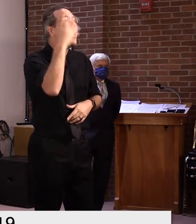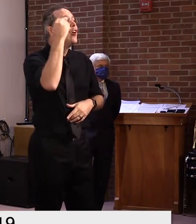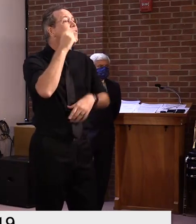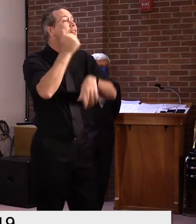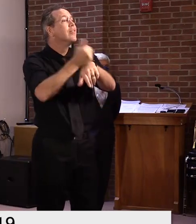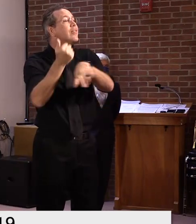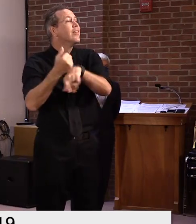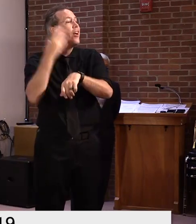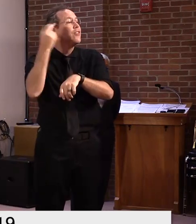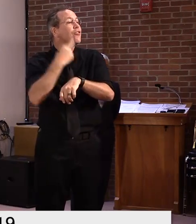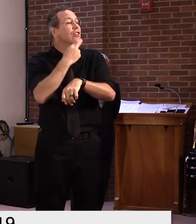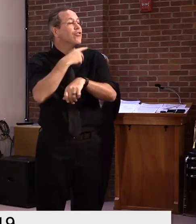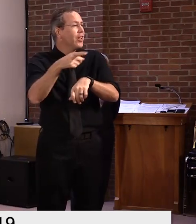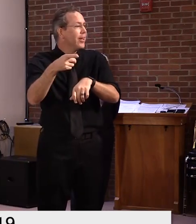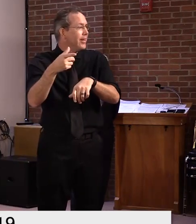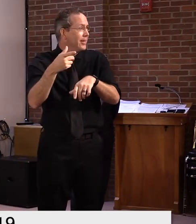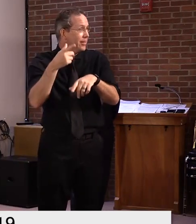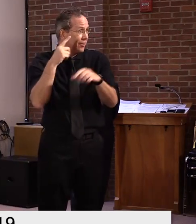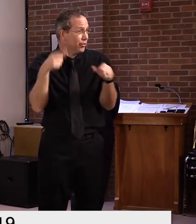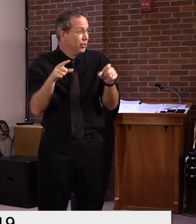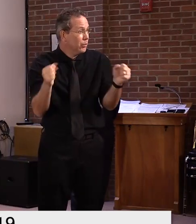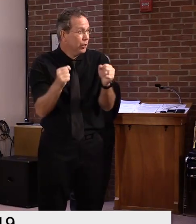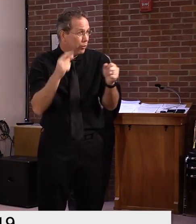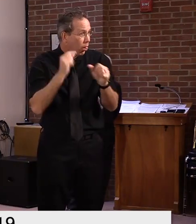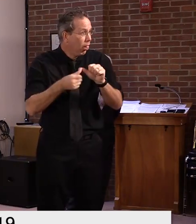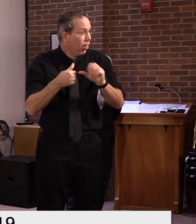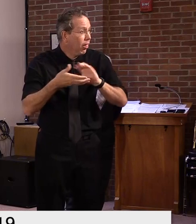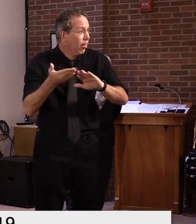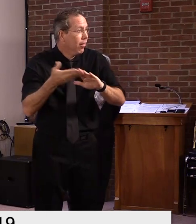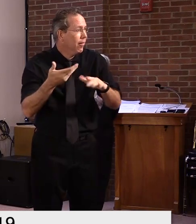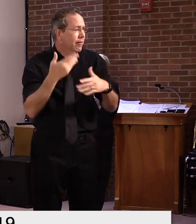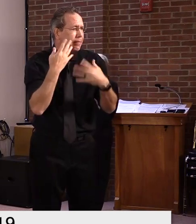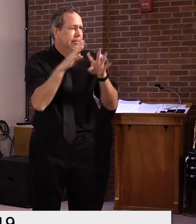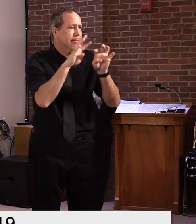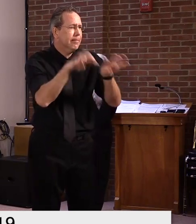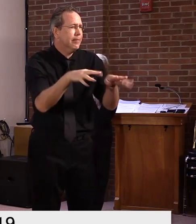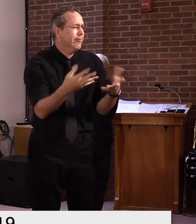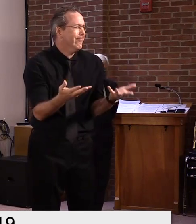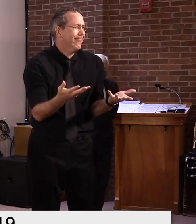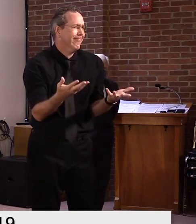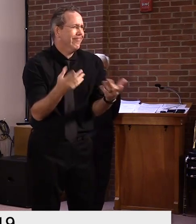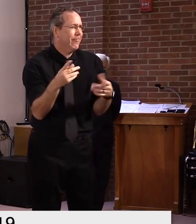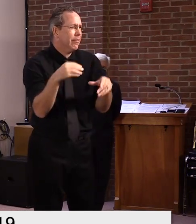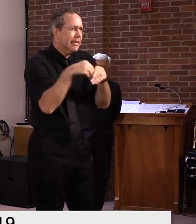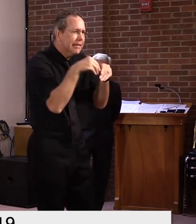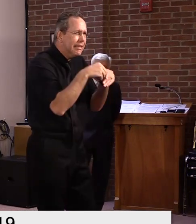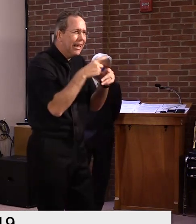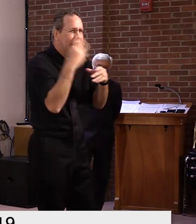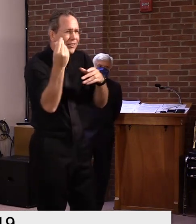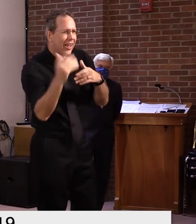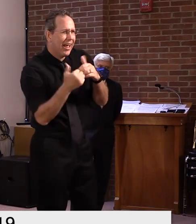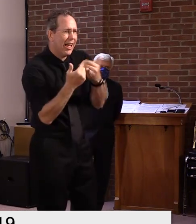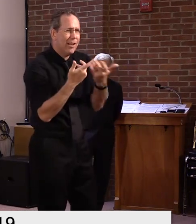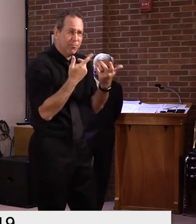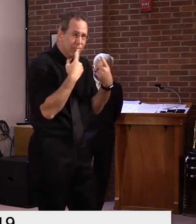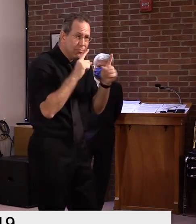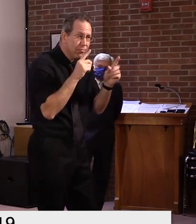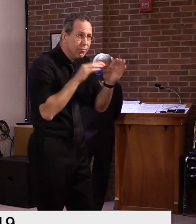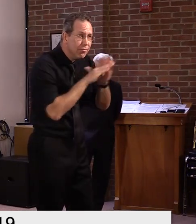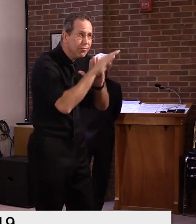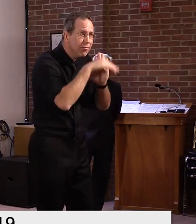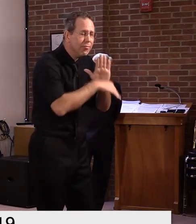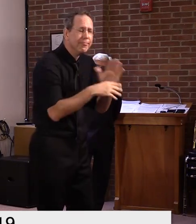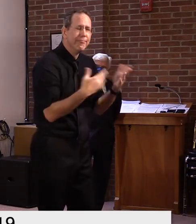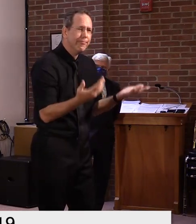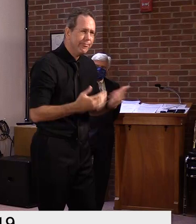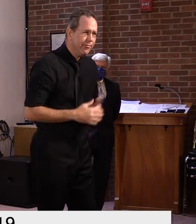available in the winter, obviously. So we're going to be continually watching that number. And I